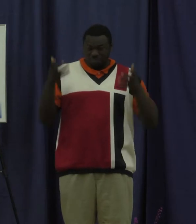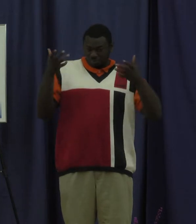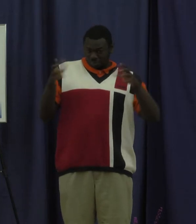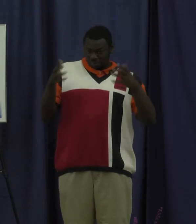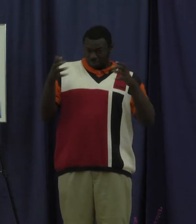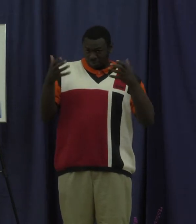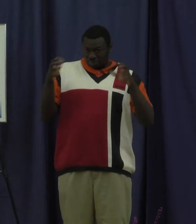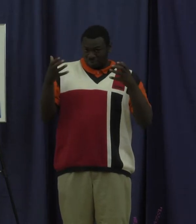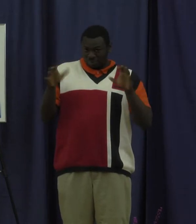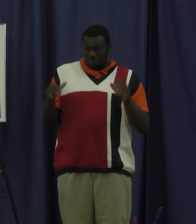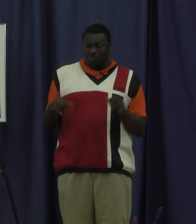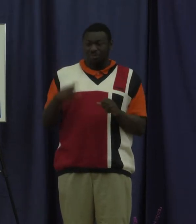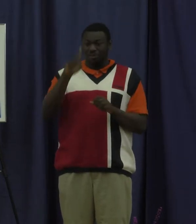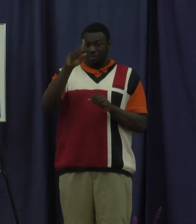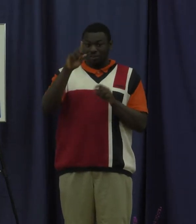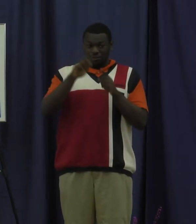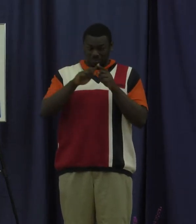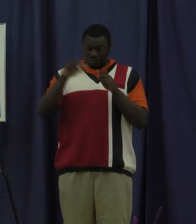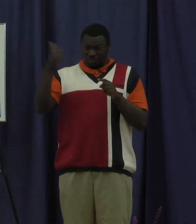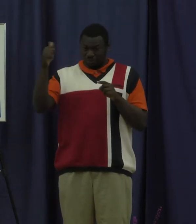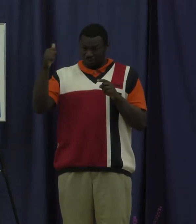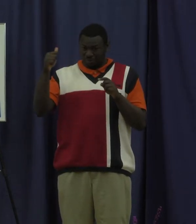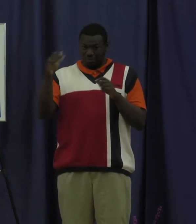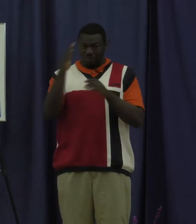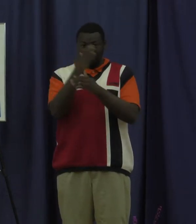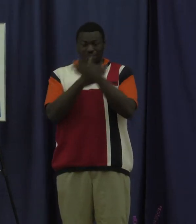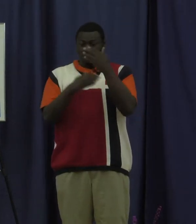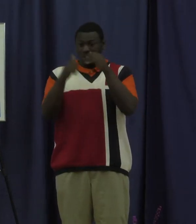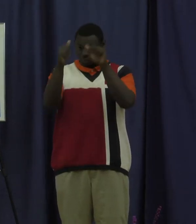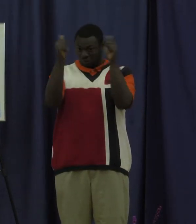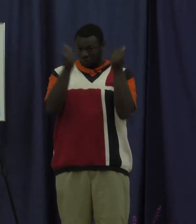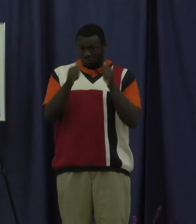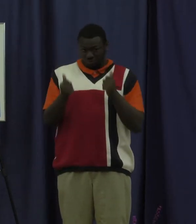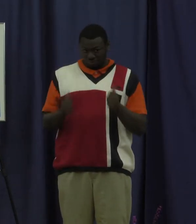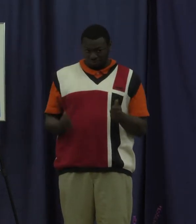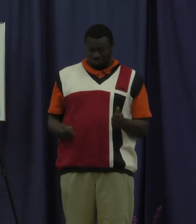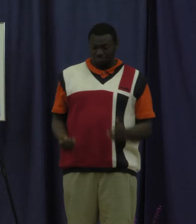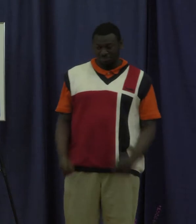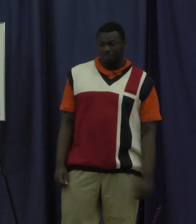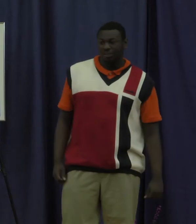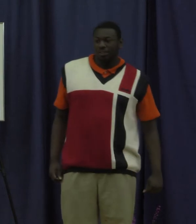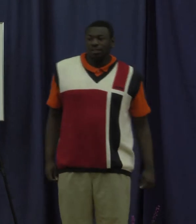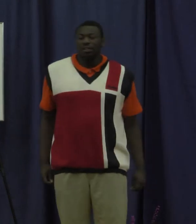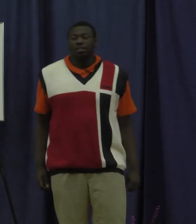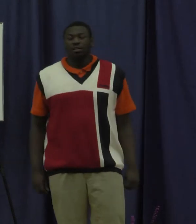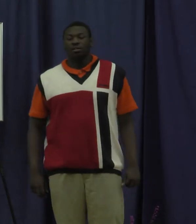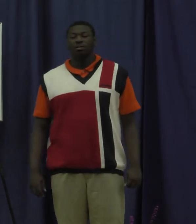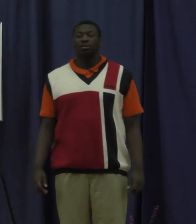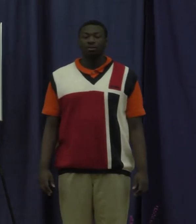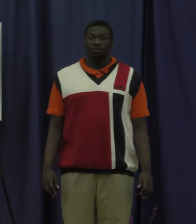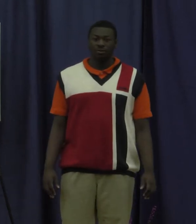The title of my poetry is Basketball, 1 to 10, Handshape.